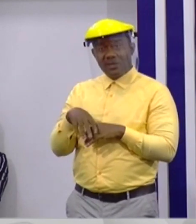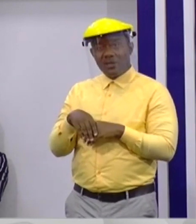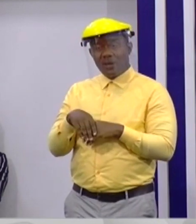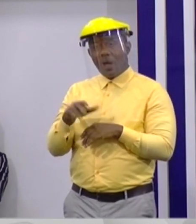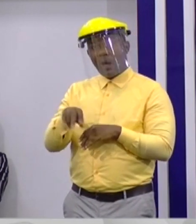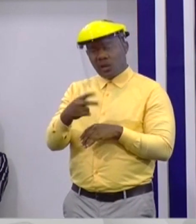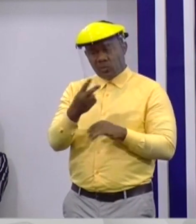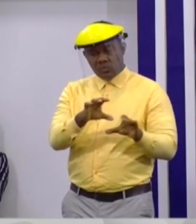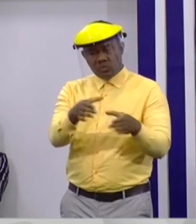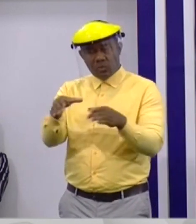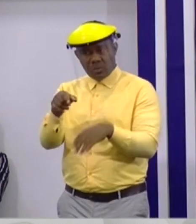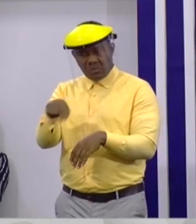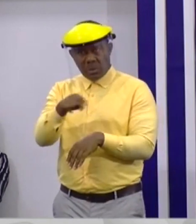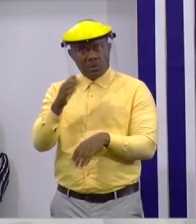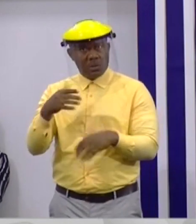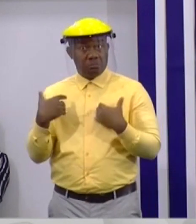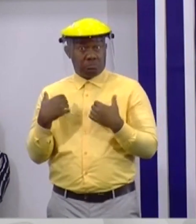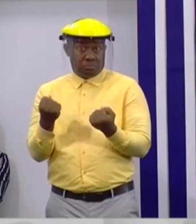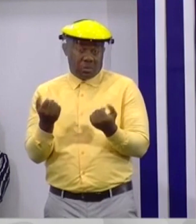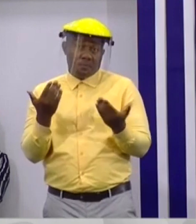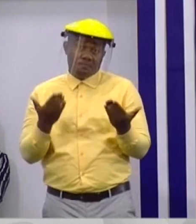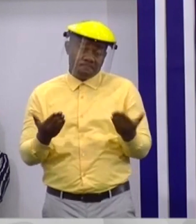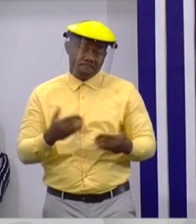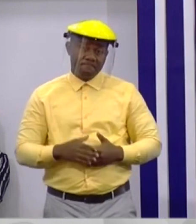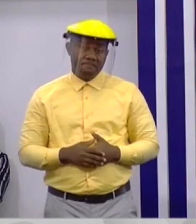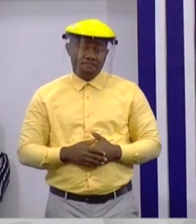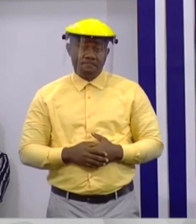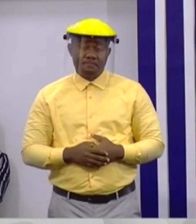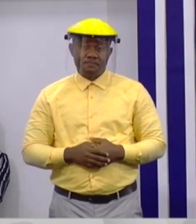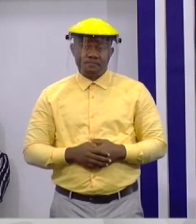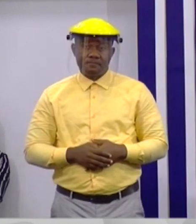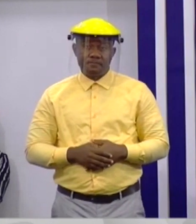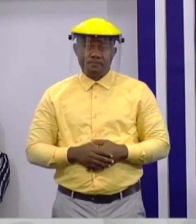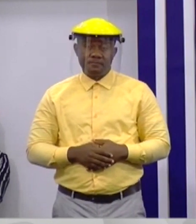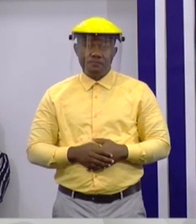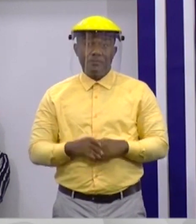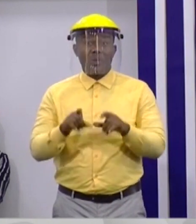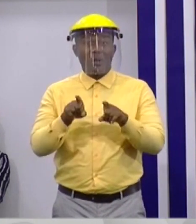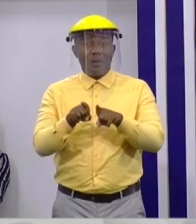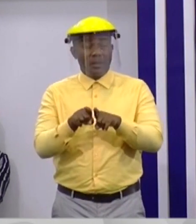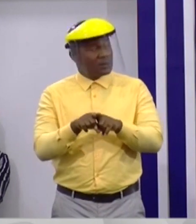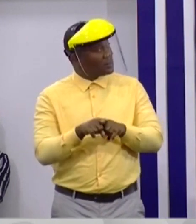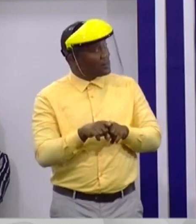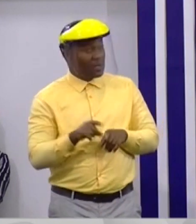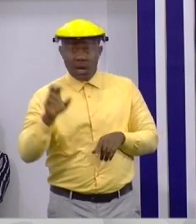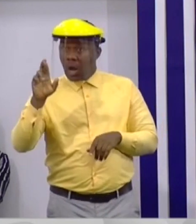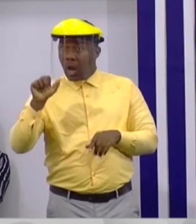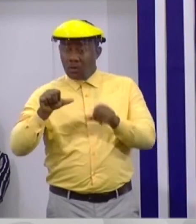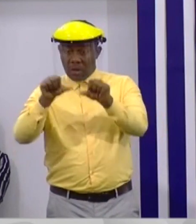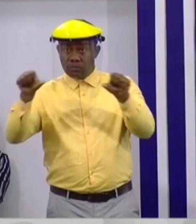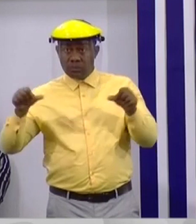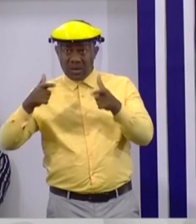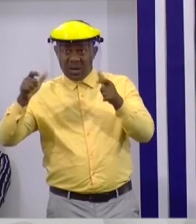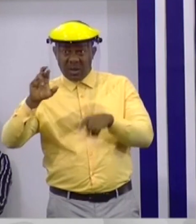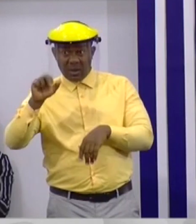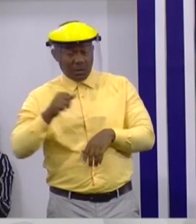batches, we'll still have a lot of recoveries out of that group. You can also see that Accra Metro is deeply